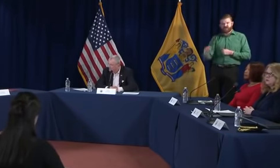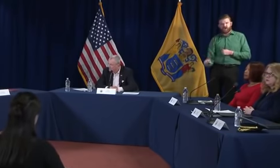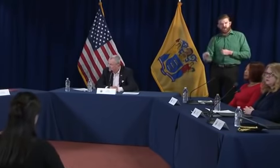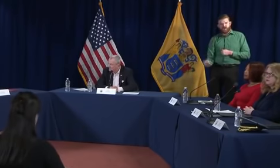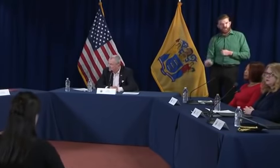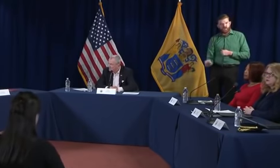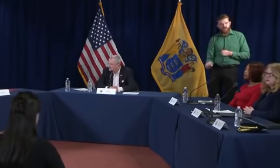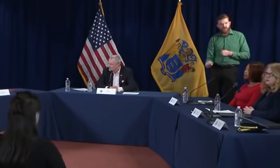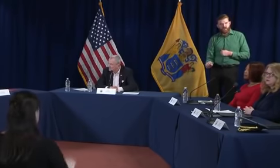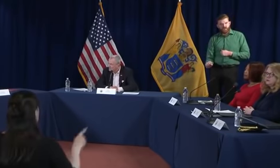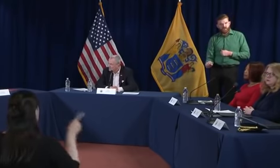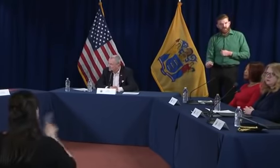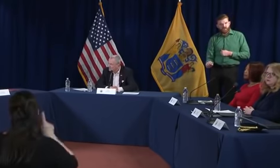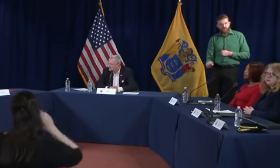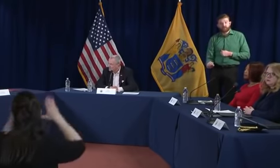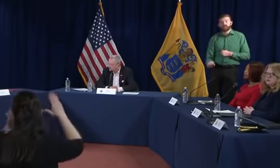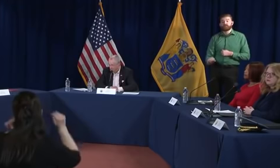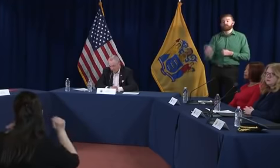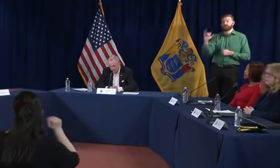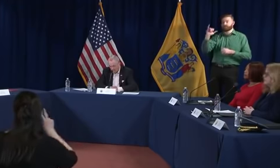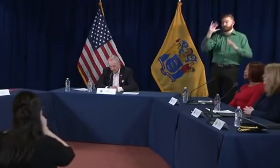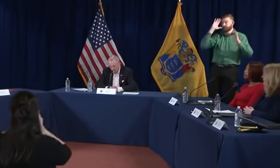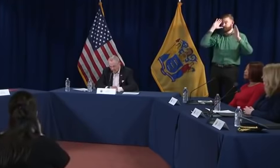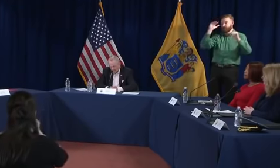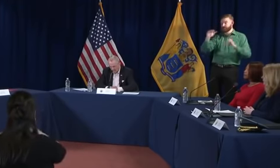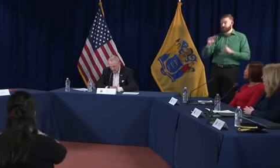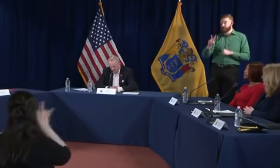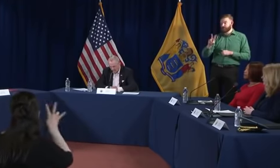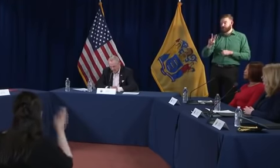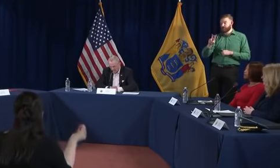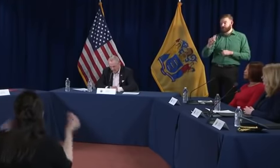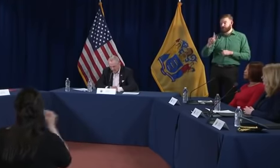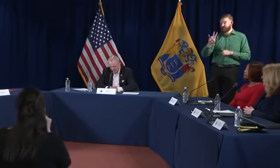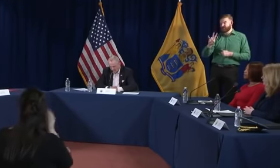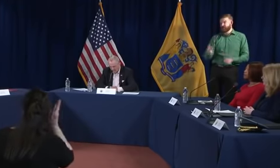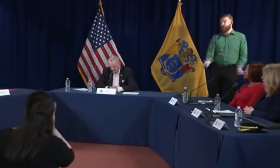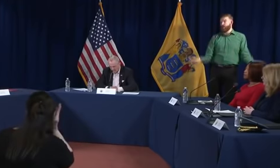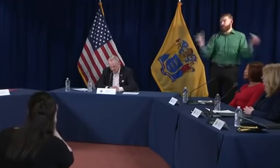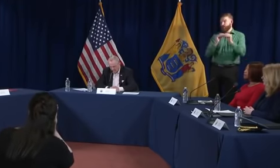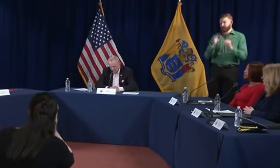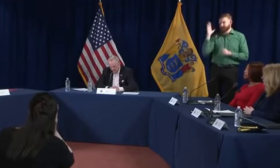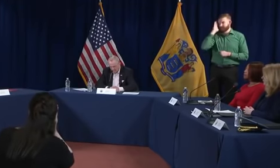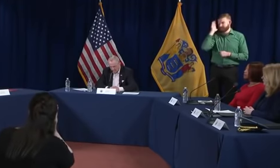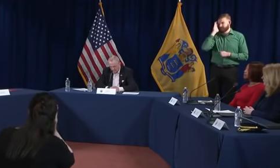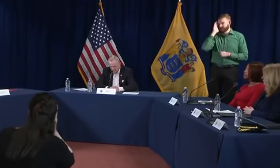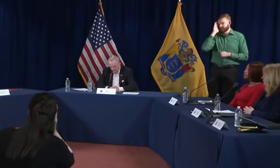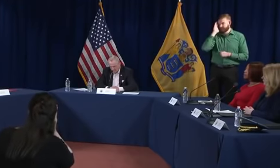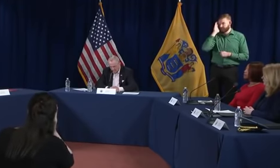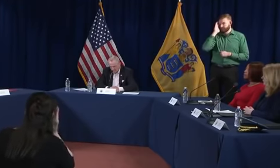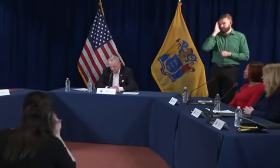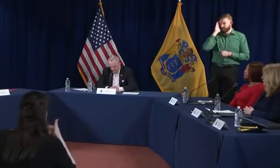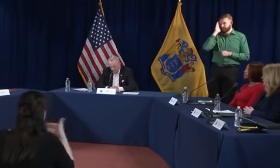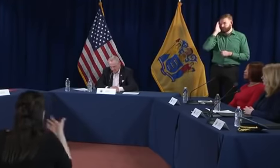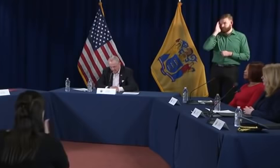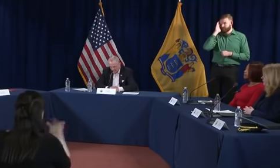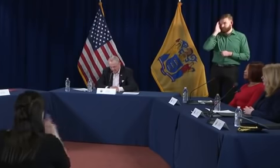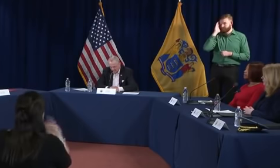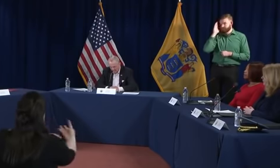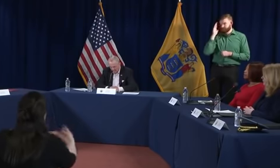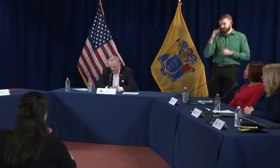we expect 227 more beds to come online within the next 3 to 4